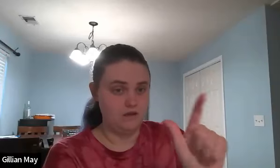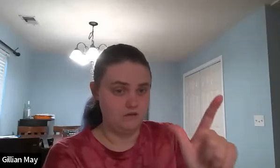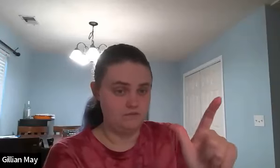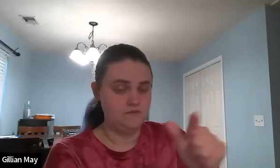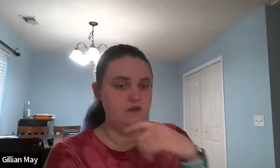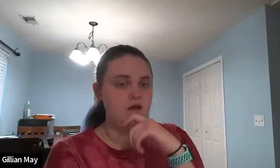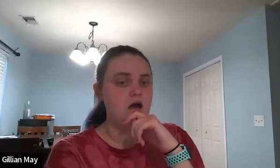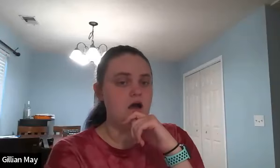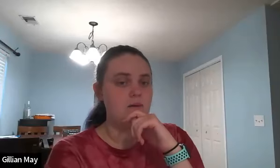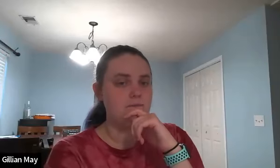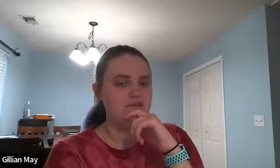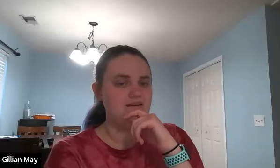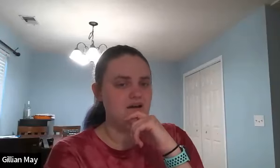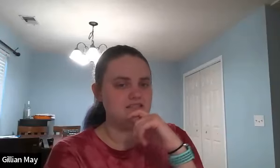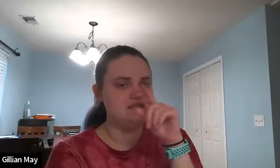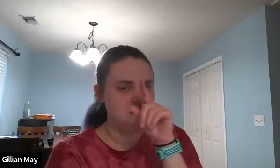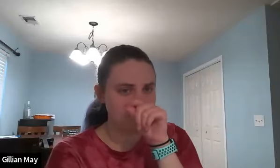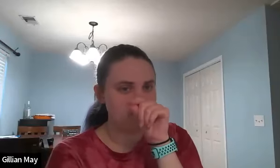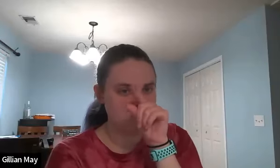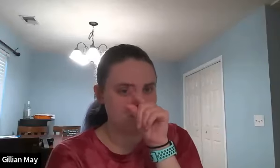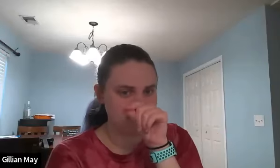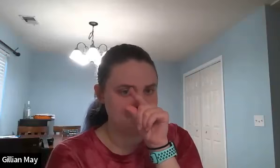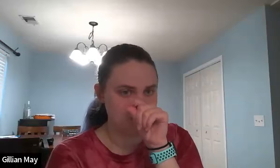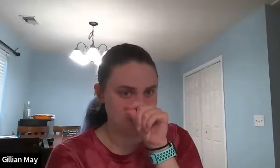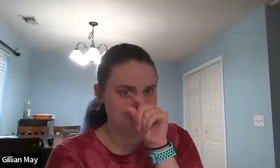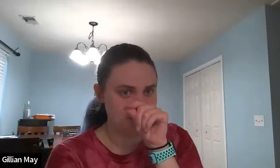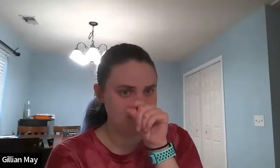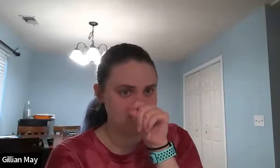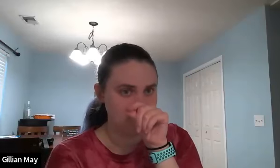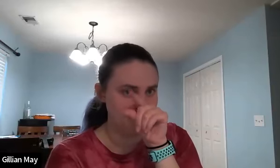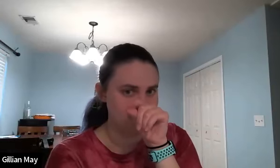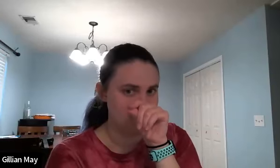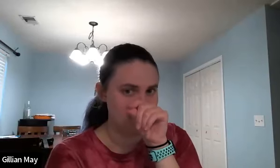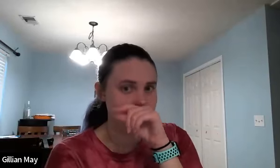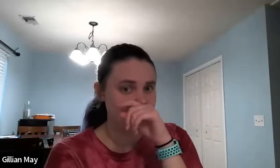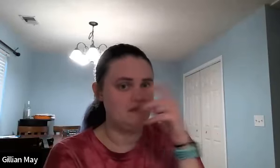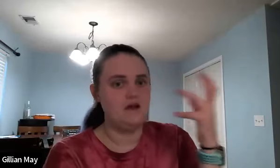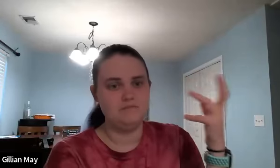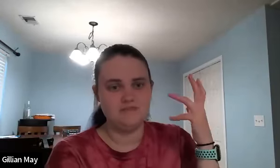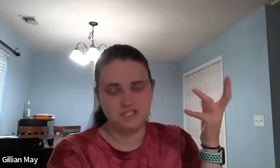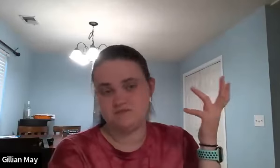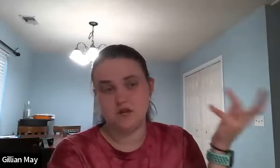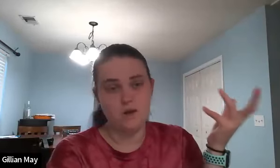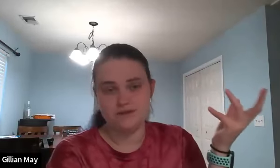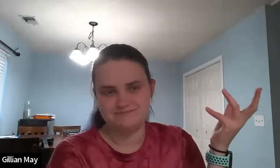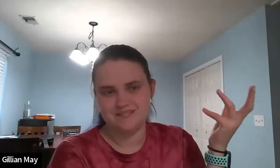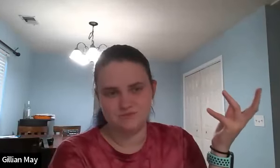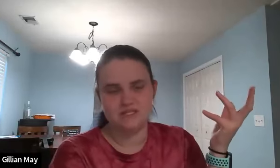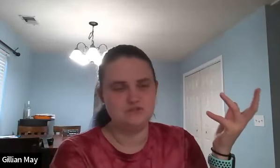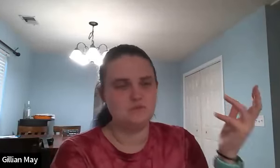whale, because they're going to think you actually mean chicken when you say that. It's just very common. That's what it's used more